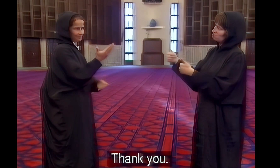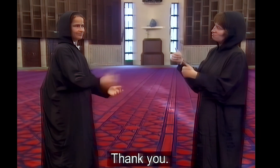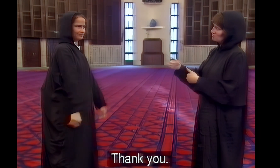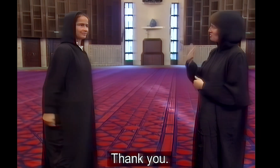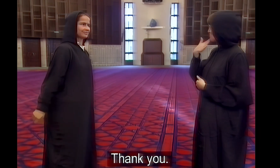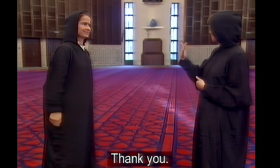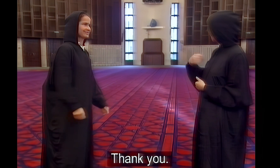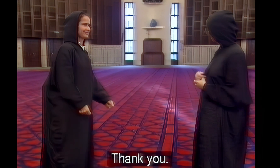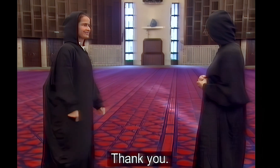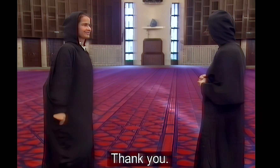Right. Thank you.